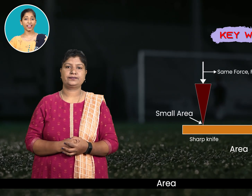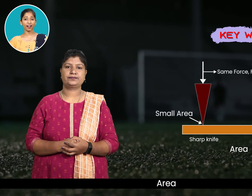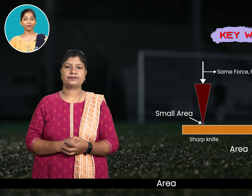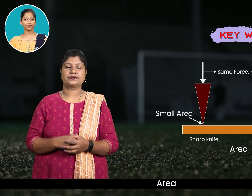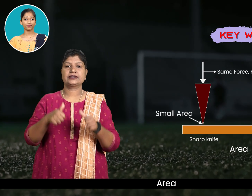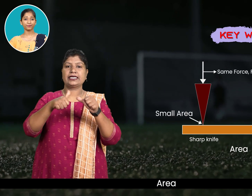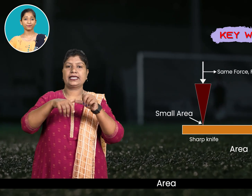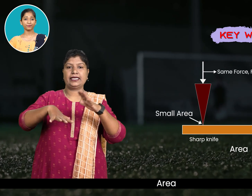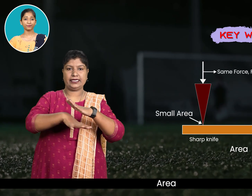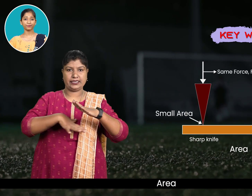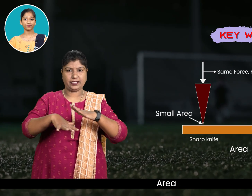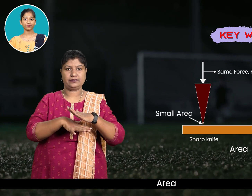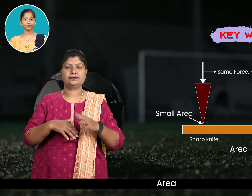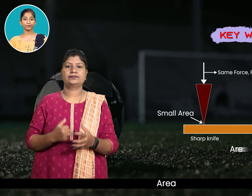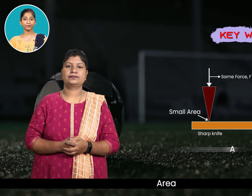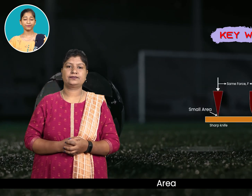area,